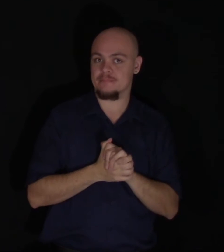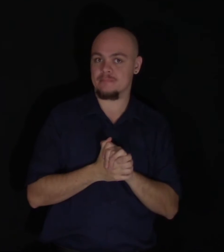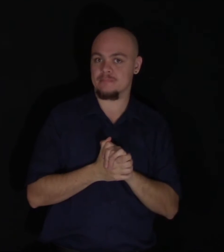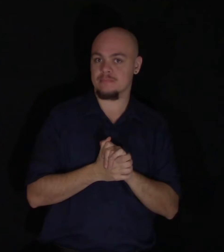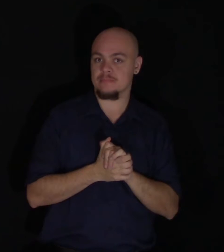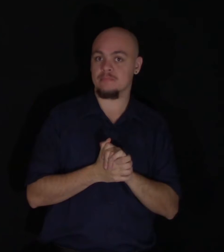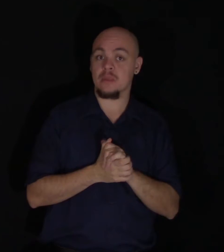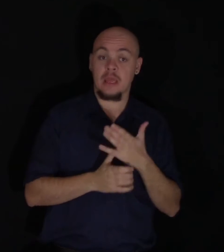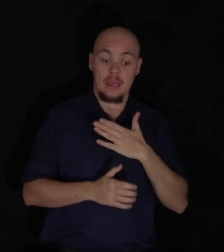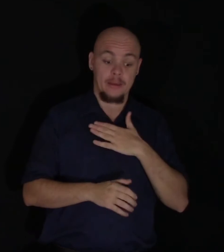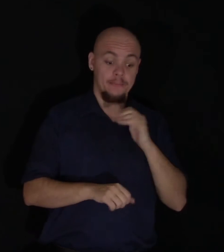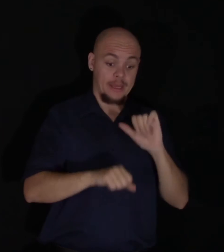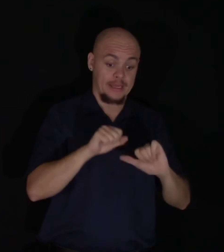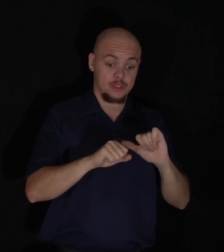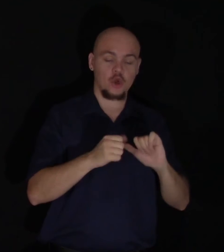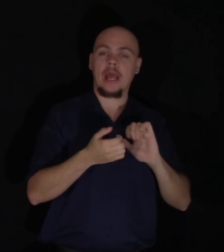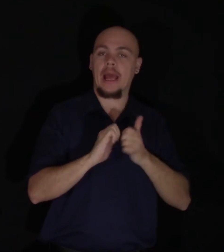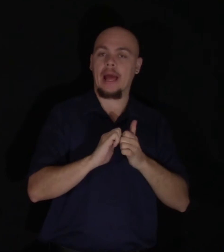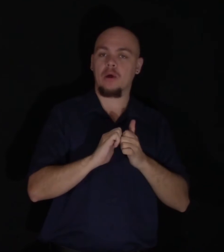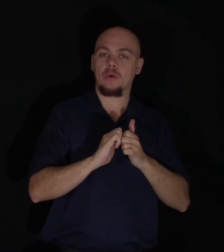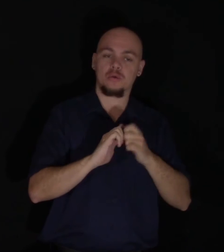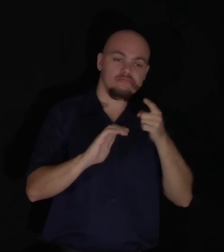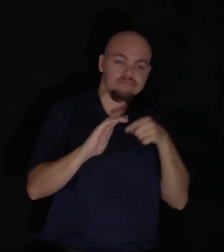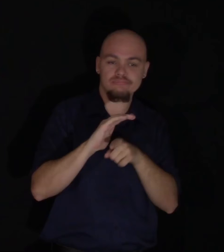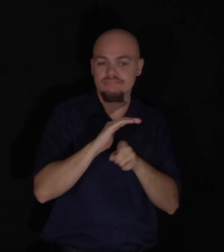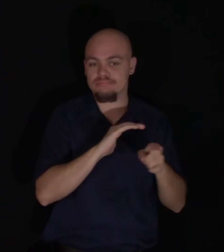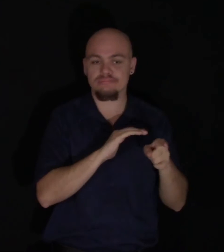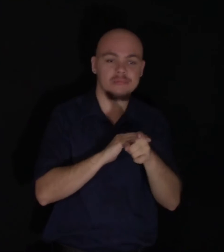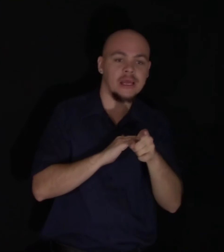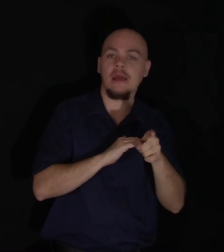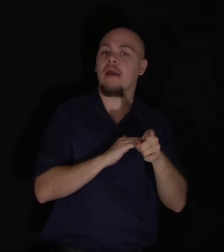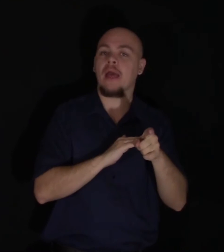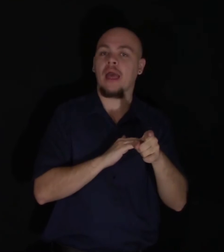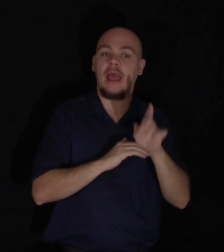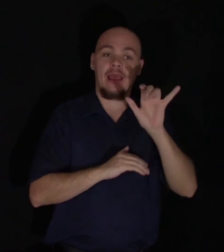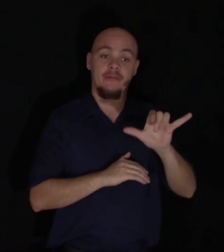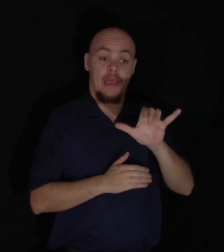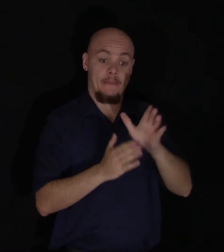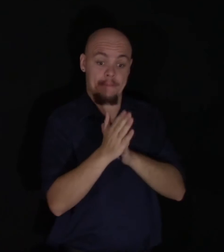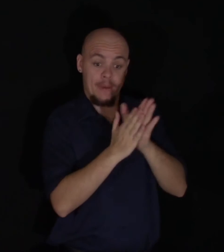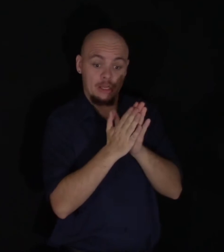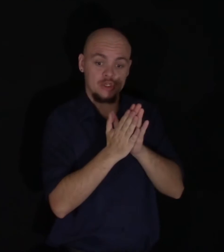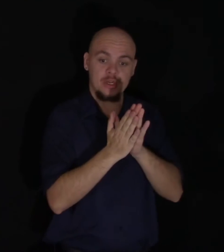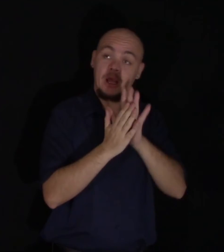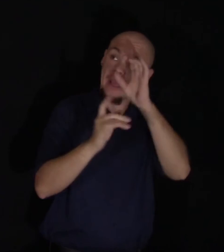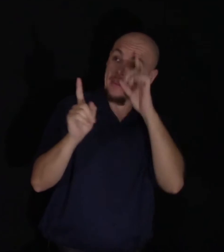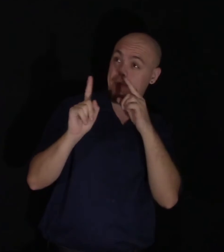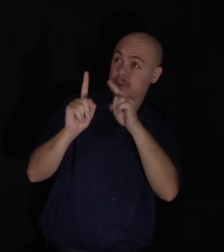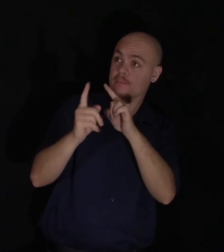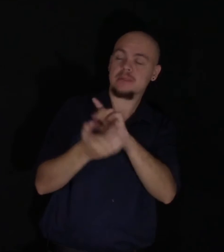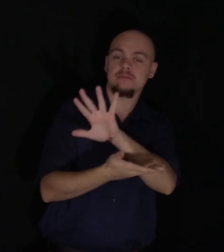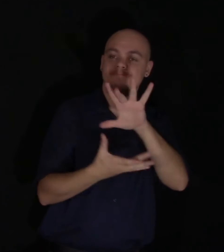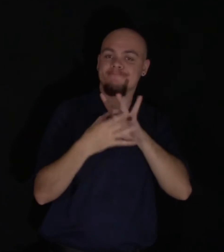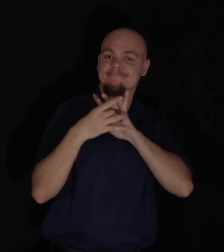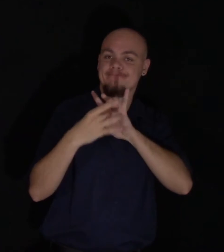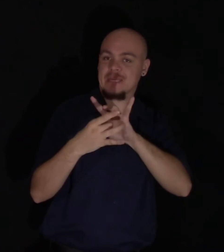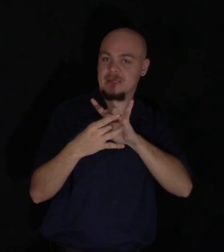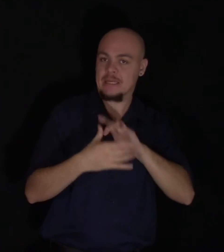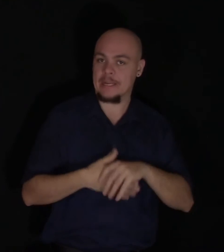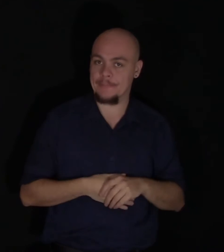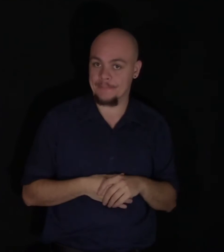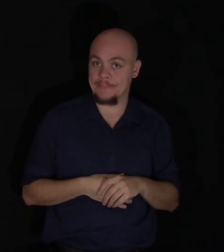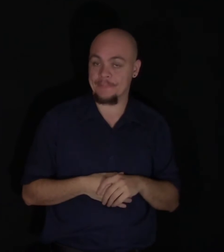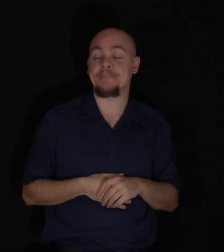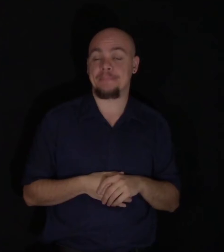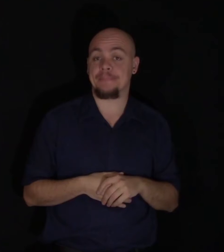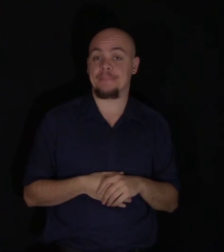through my insecurities and tapped into that passion and purpose, so you can do the same. I started to not feel